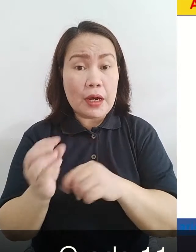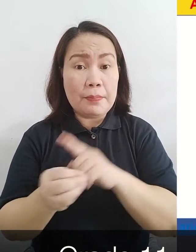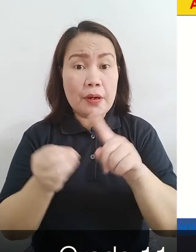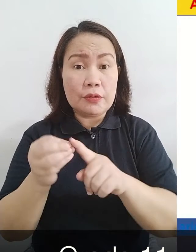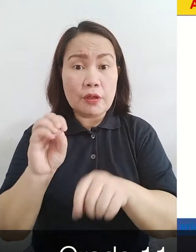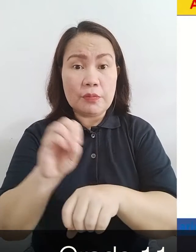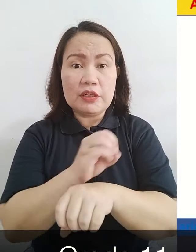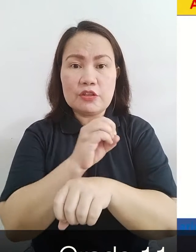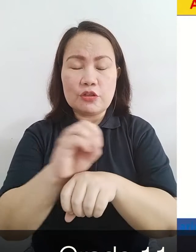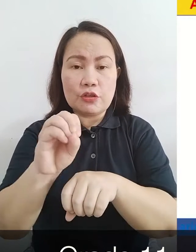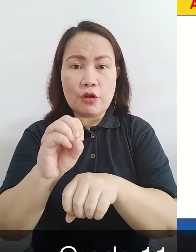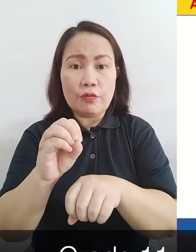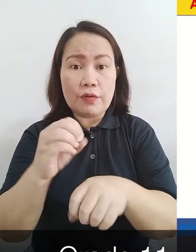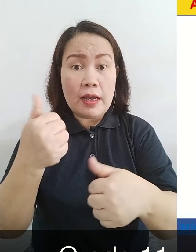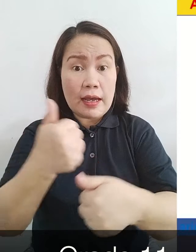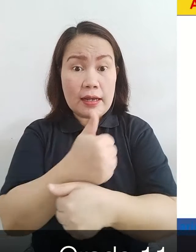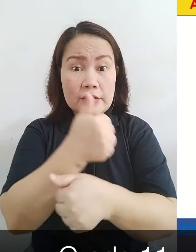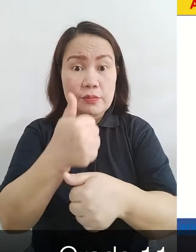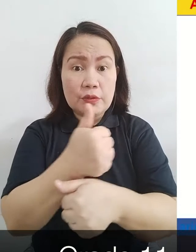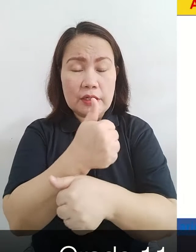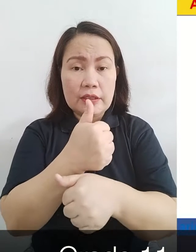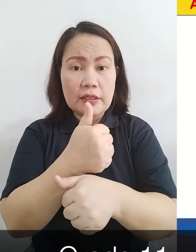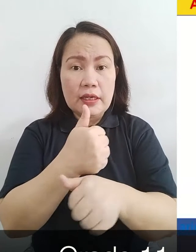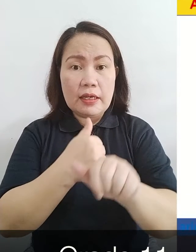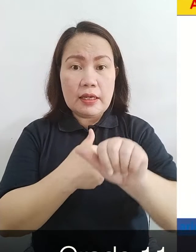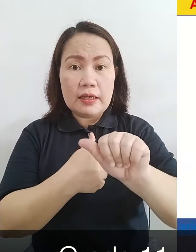operation of algebraic expression.